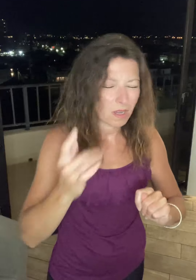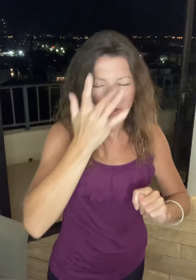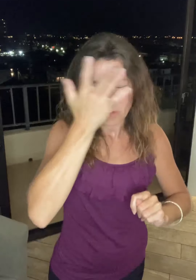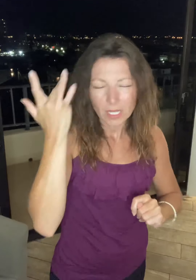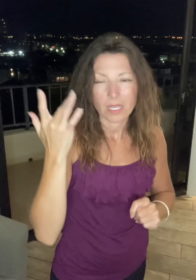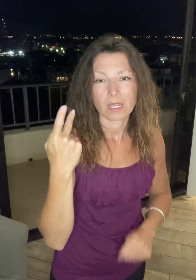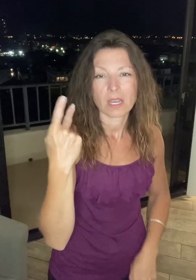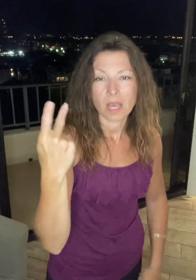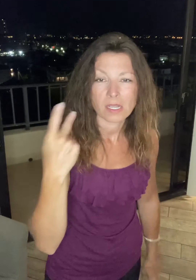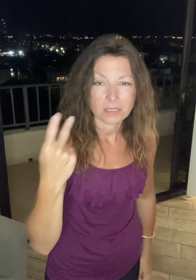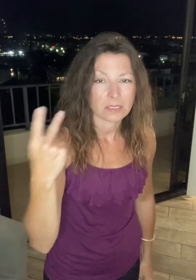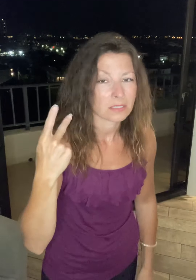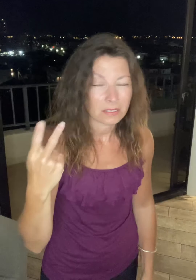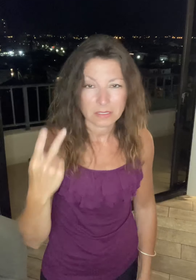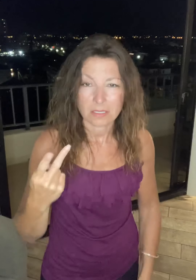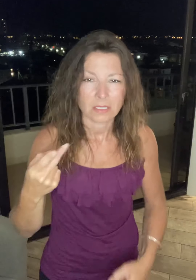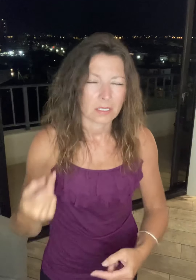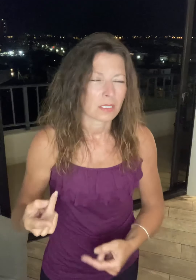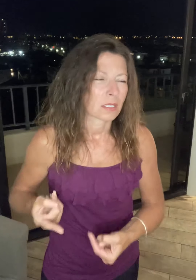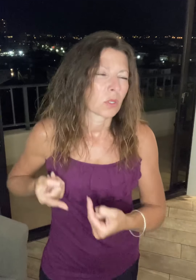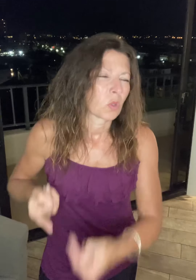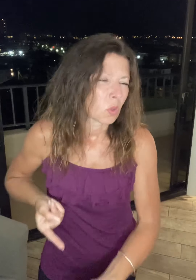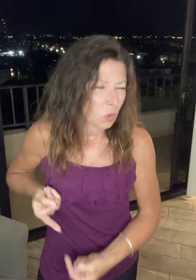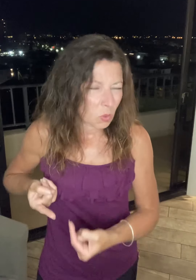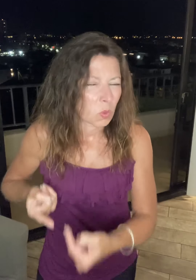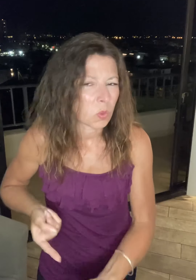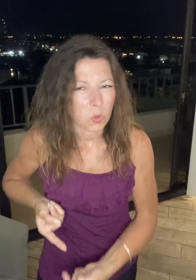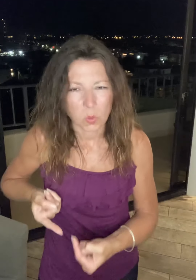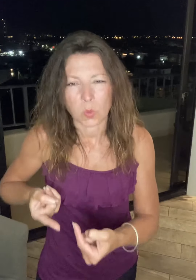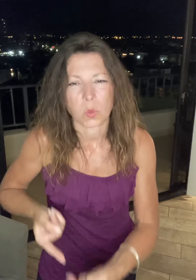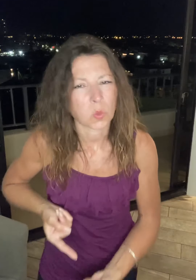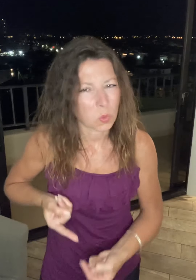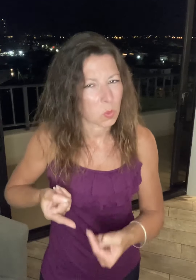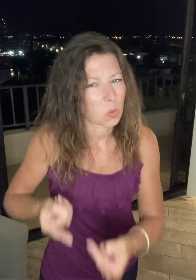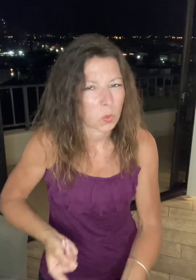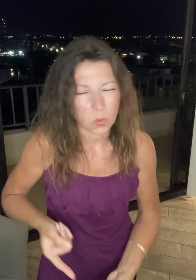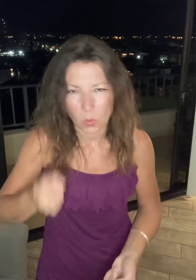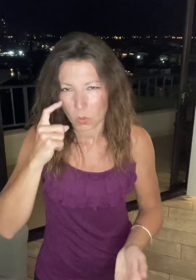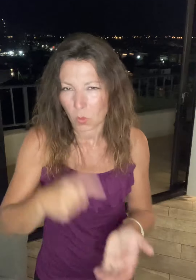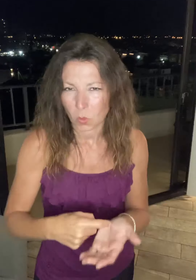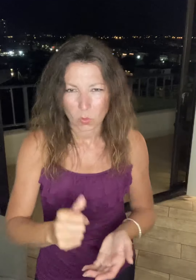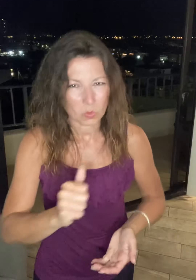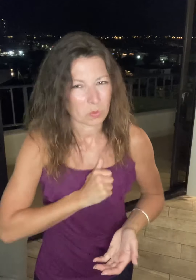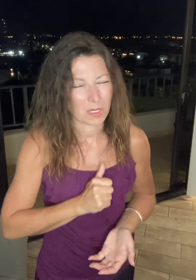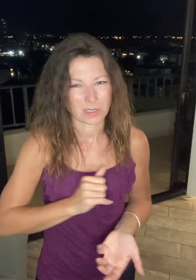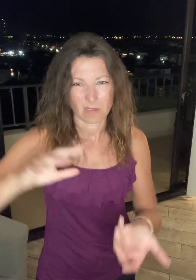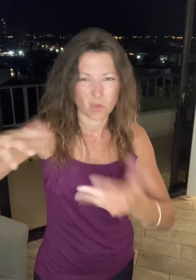all behind me. I think I was wrecked all along.